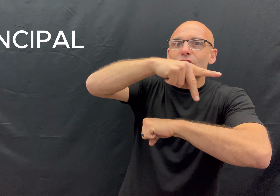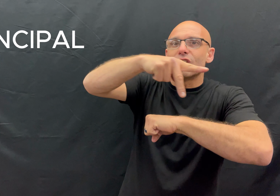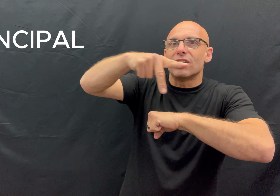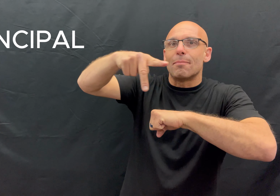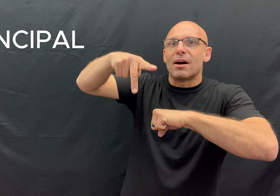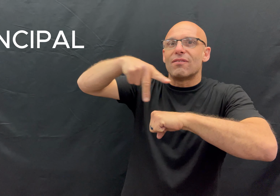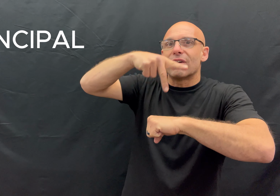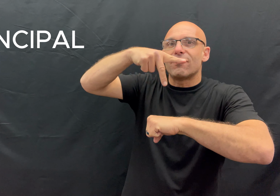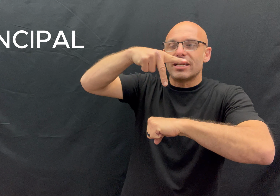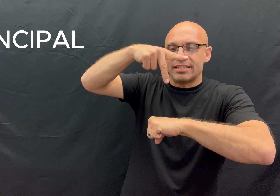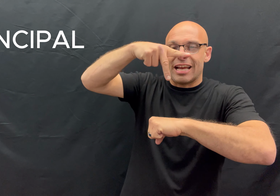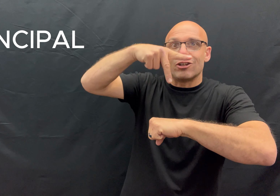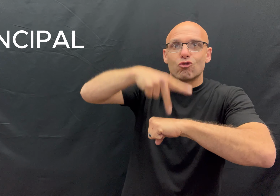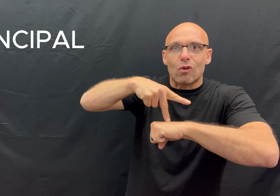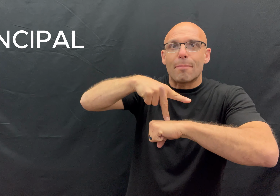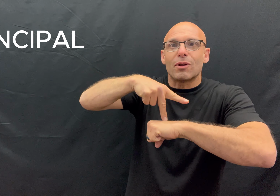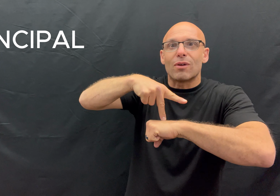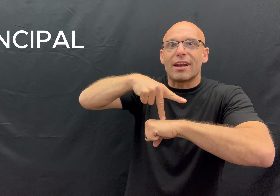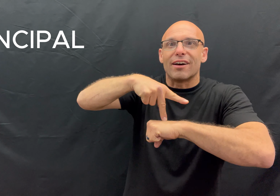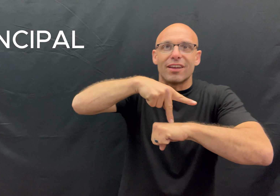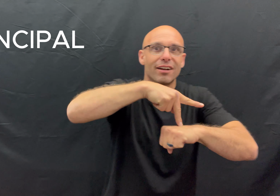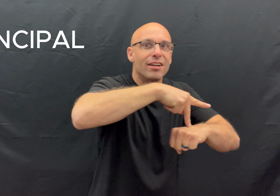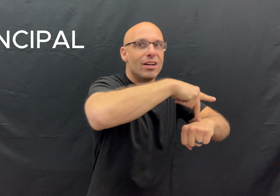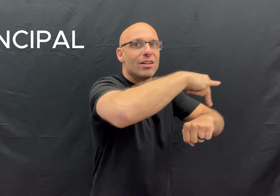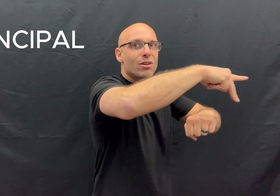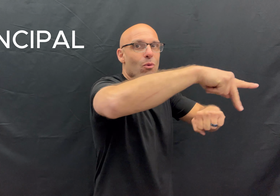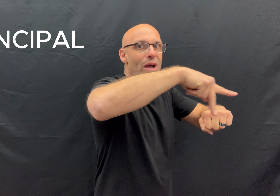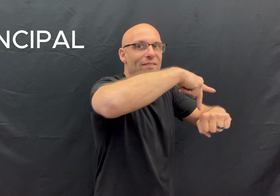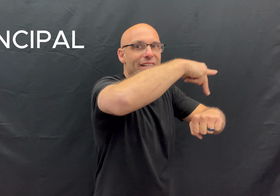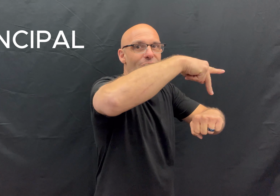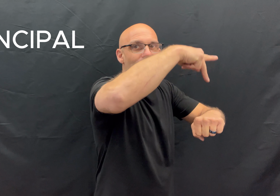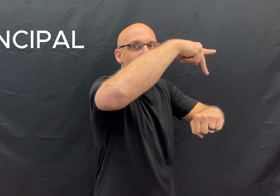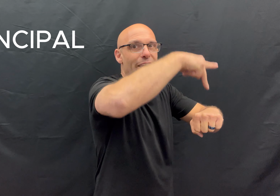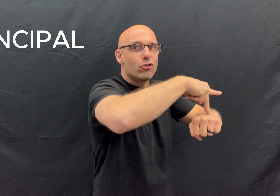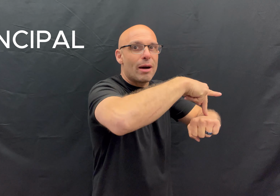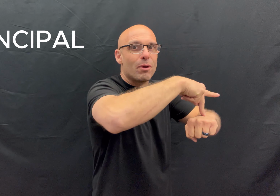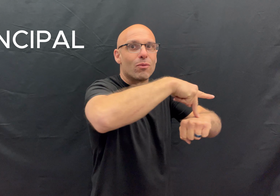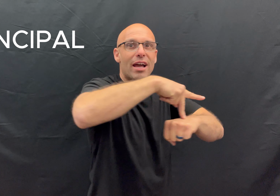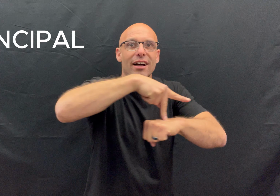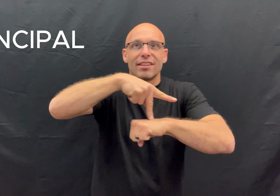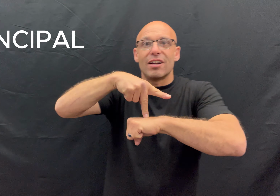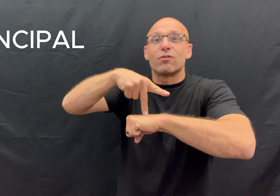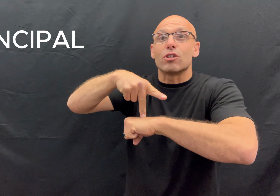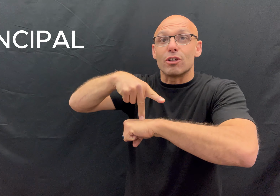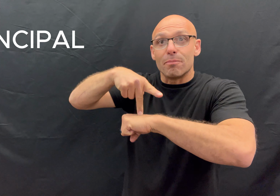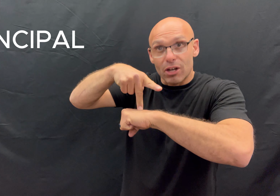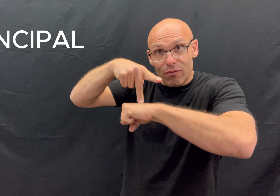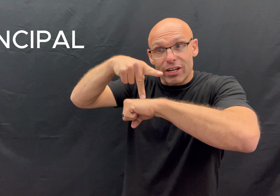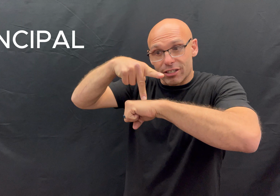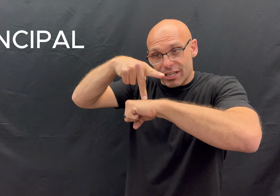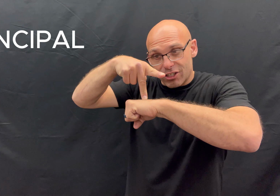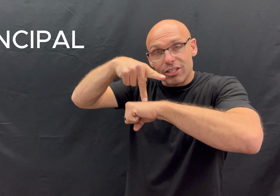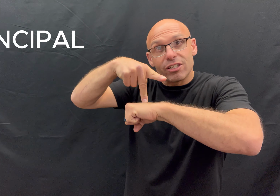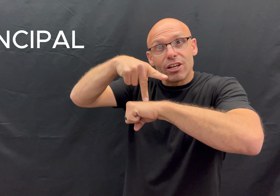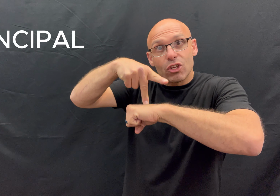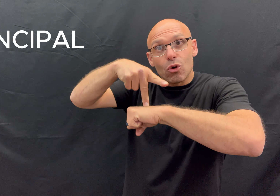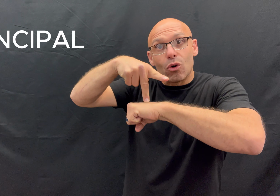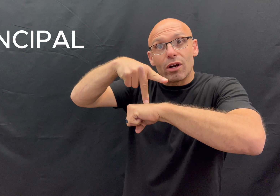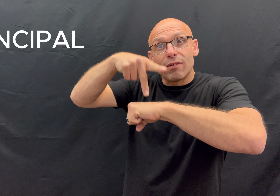circle above our fist and drop it right on there. Wave it in a circle and drop it right on there so your middle finger touches your